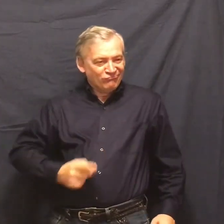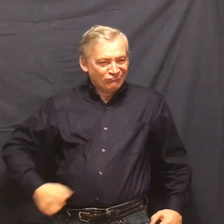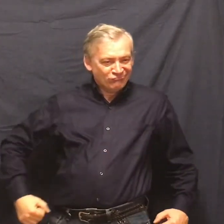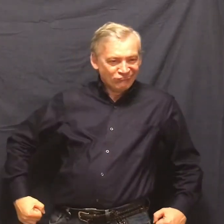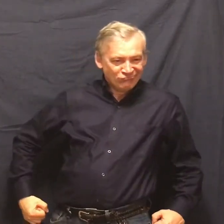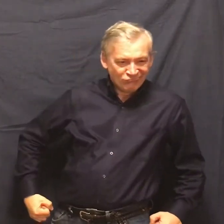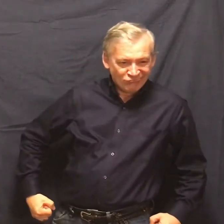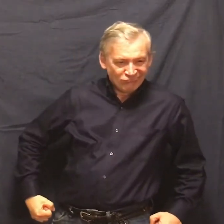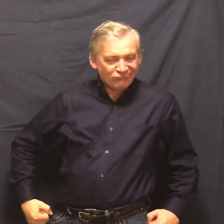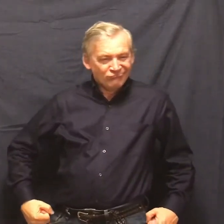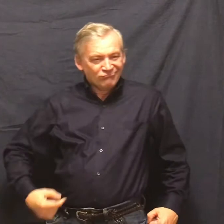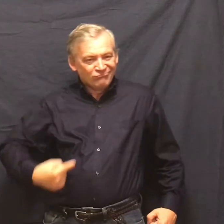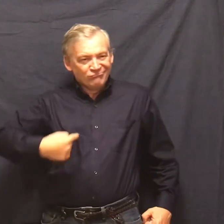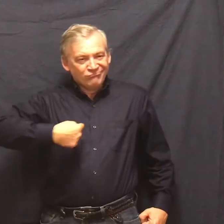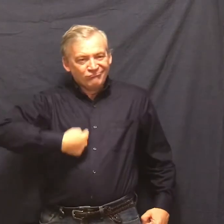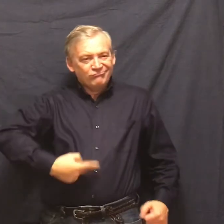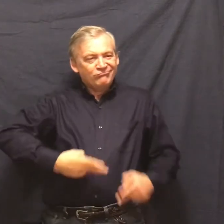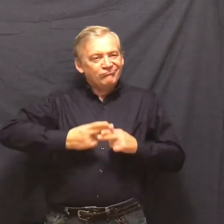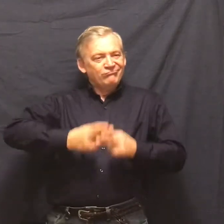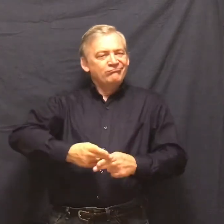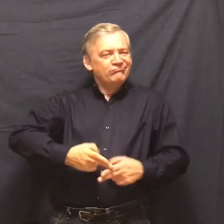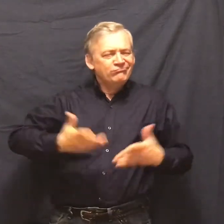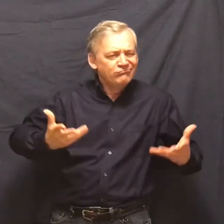My name's Carlson.